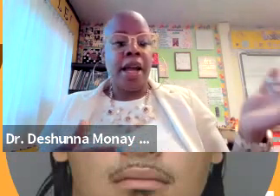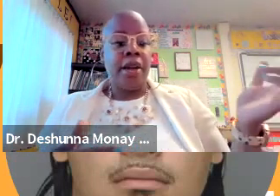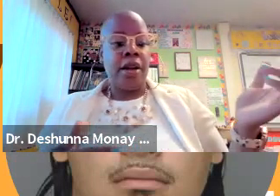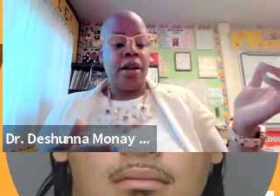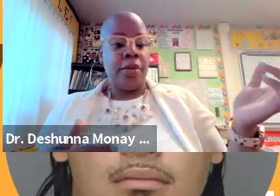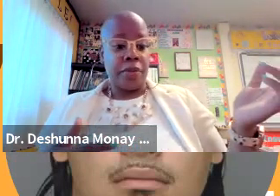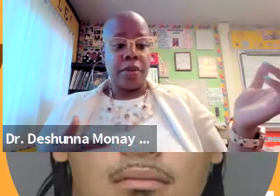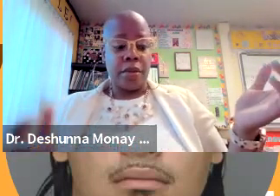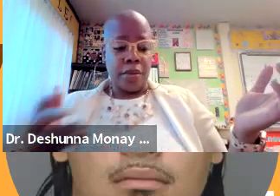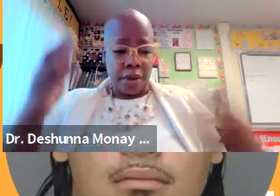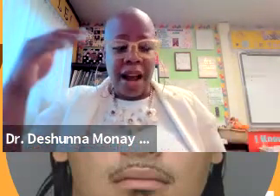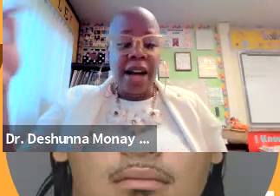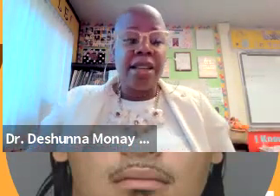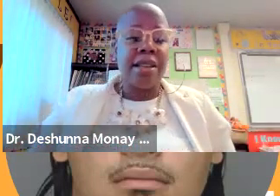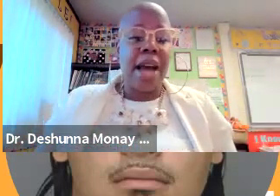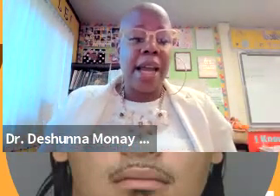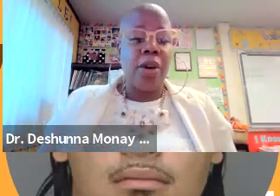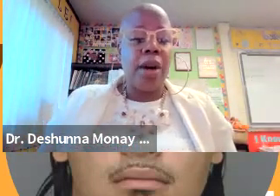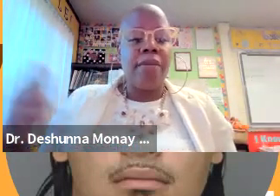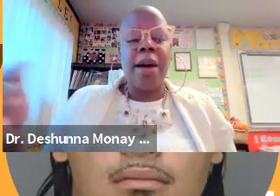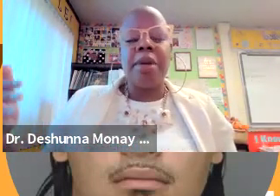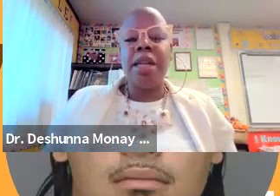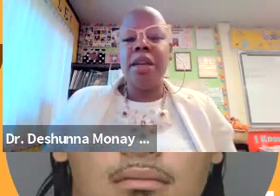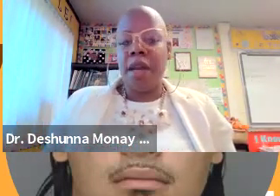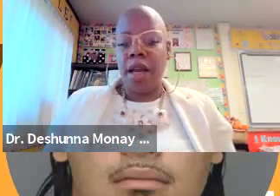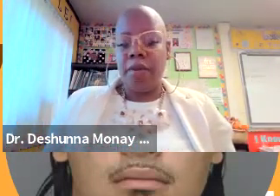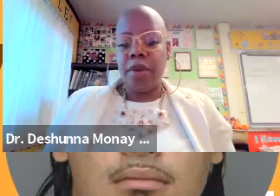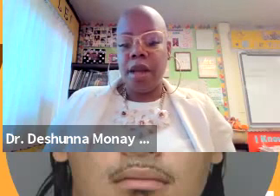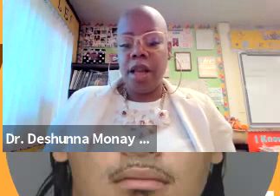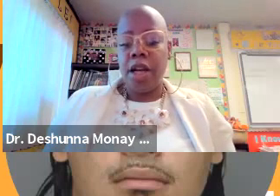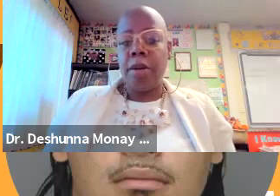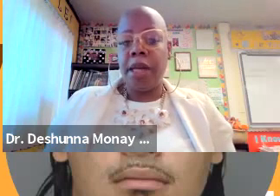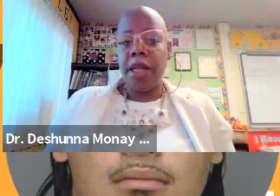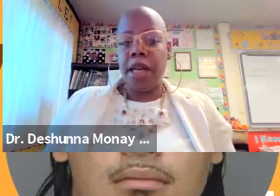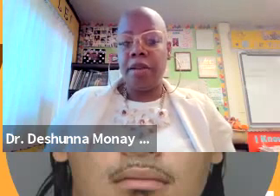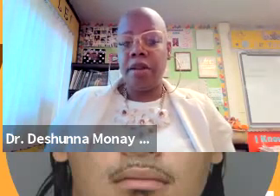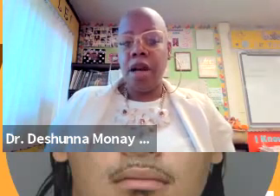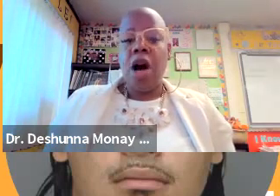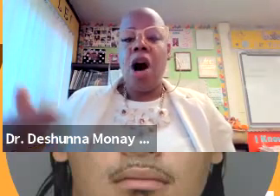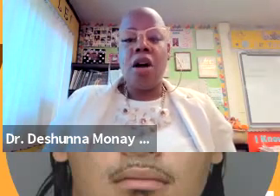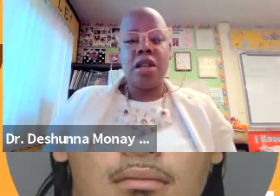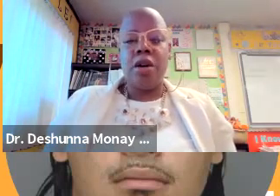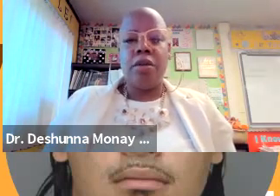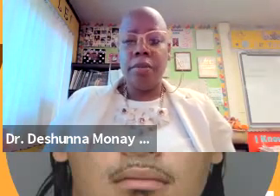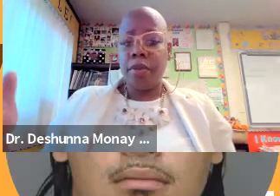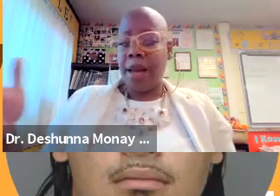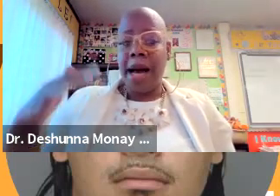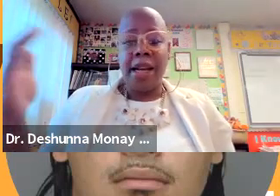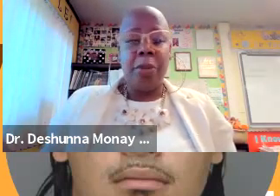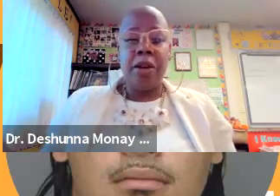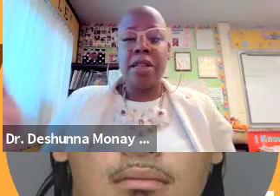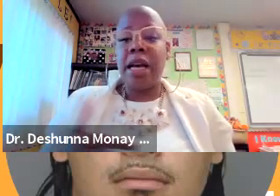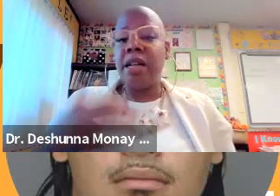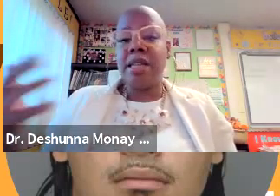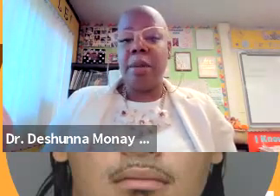and that toxic cycle of not believing in their abilities. Also, they